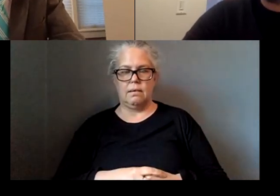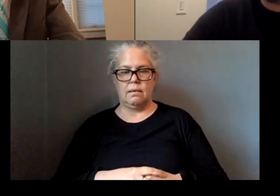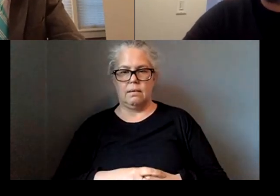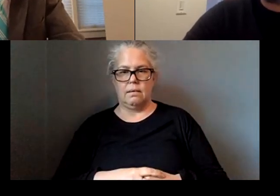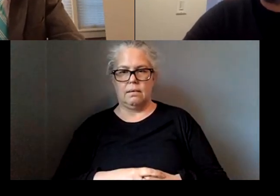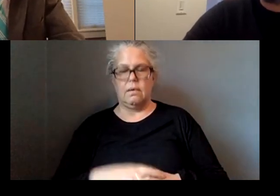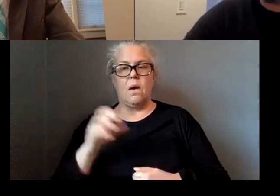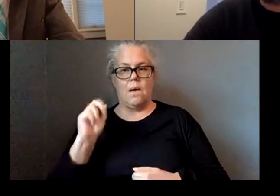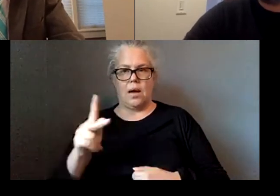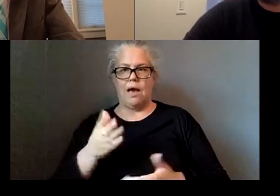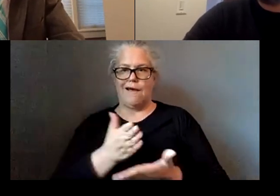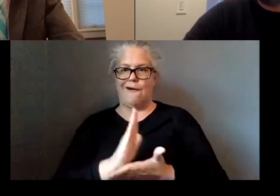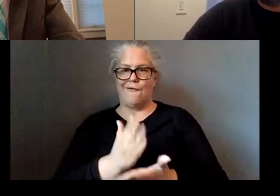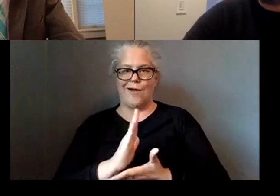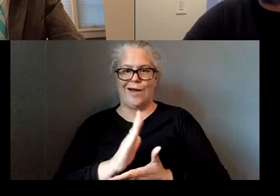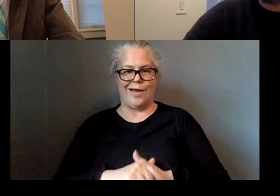Okay, all right.